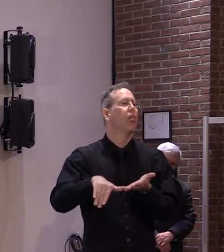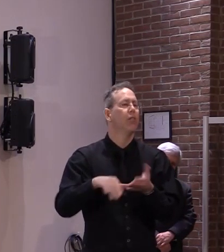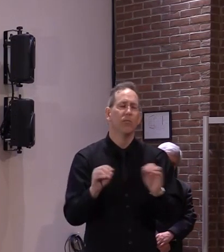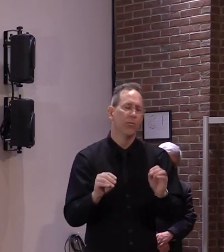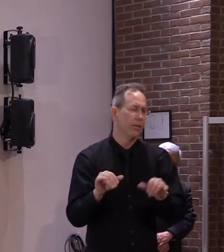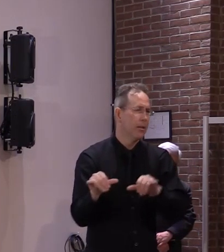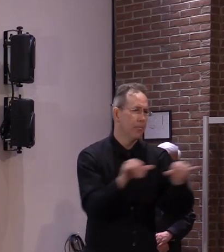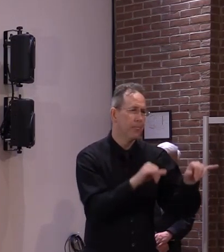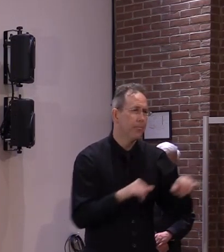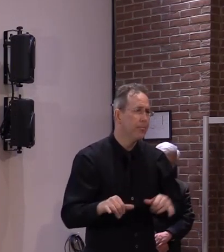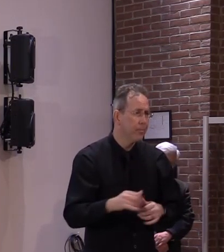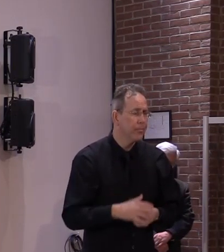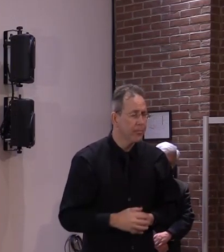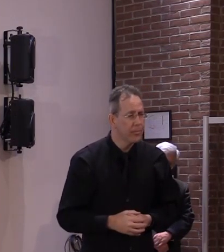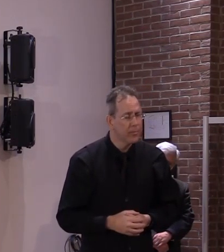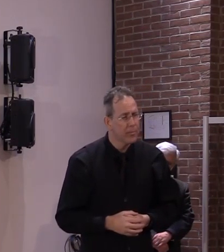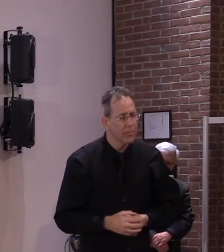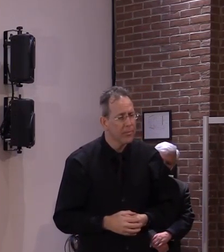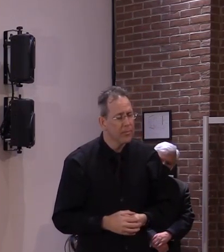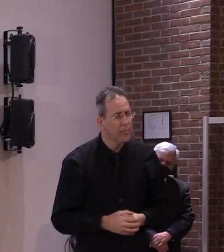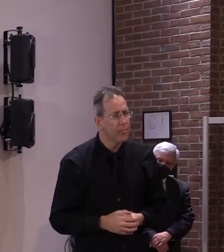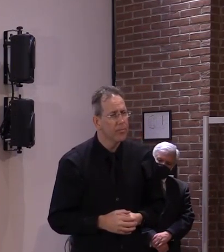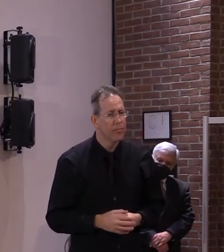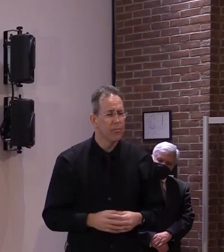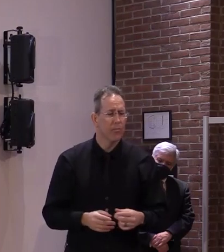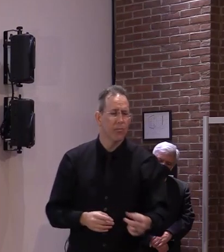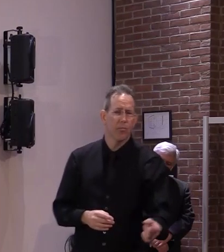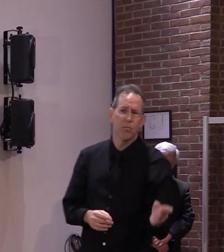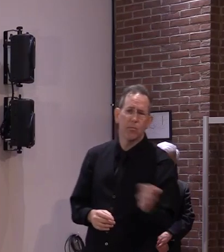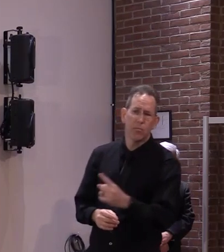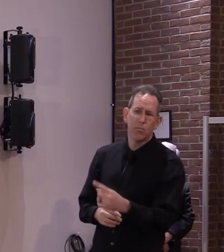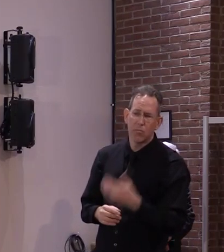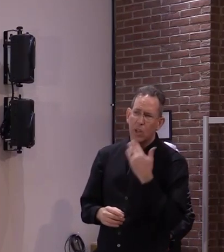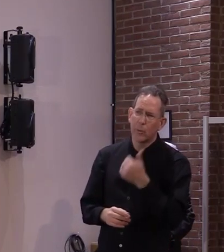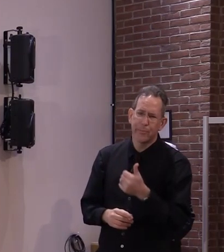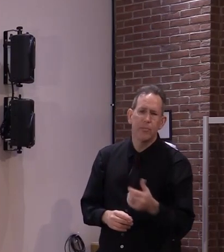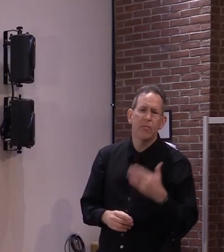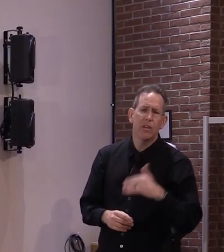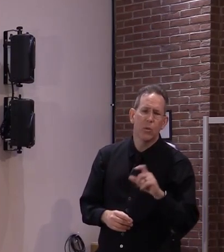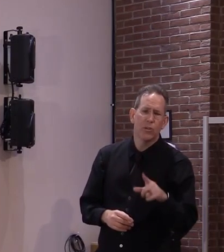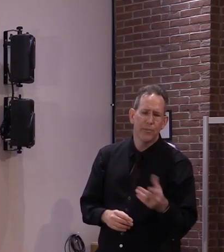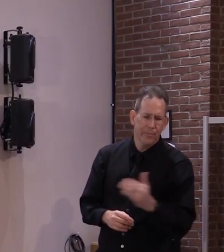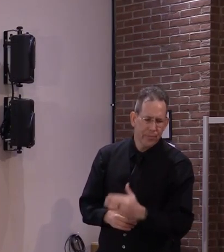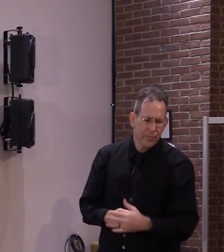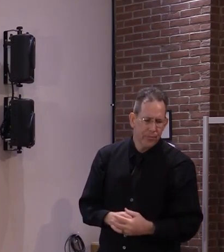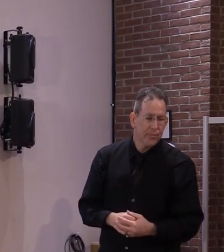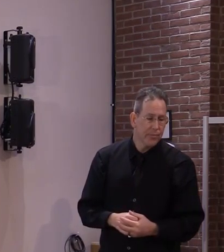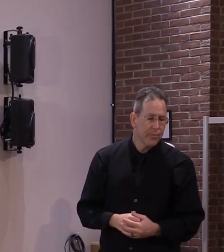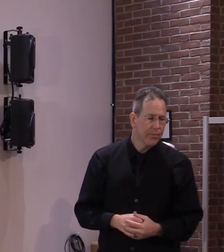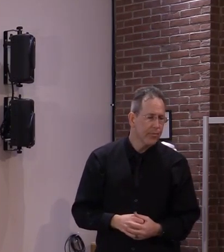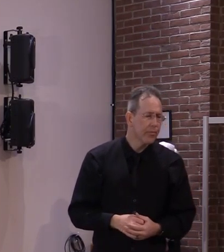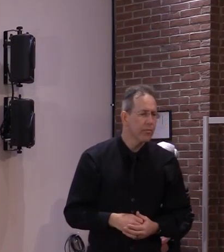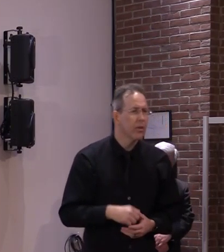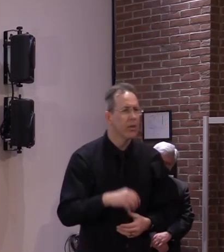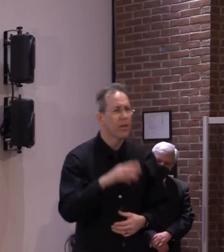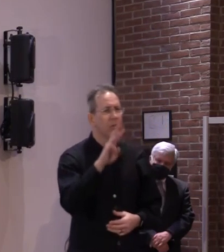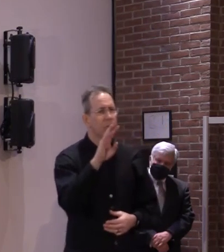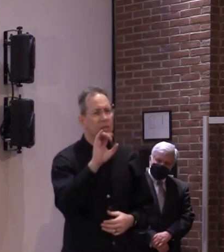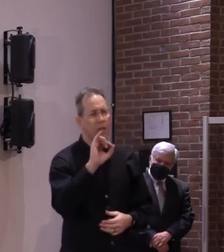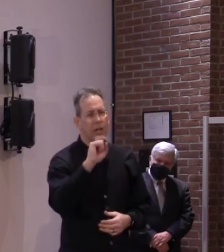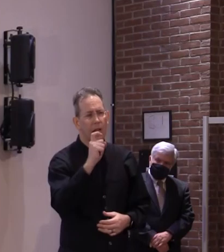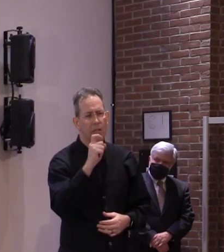time. Kat, WCAX. Hi. We're getting reports that a growing number of students